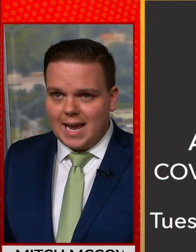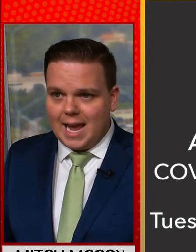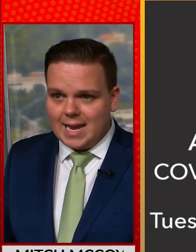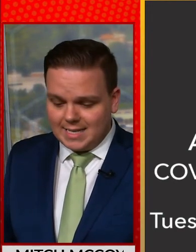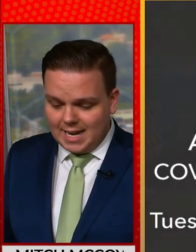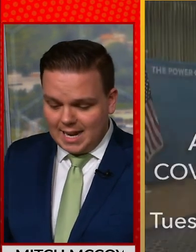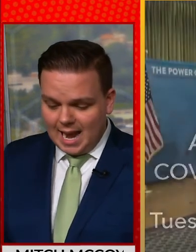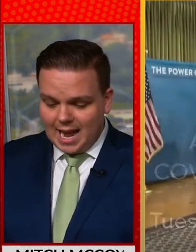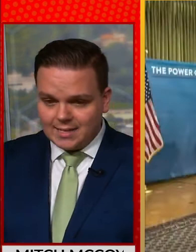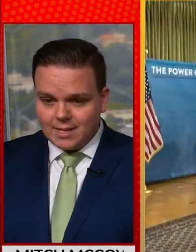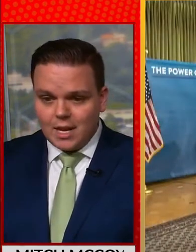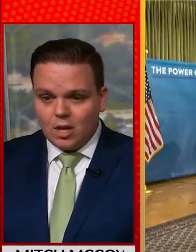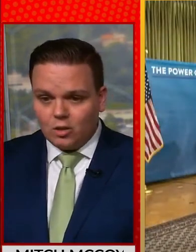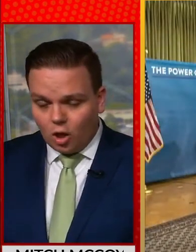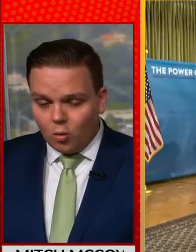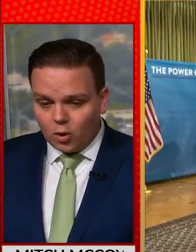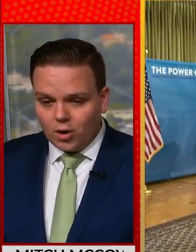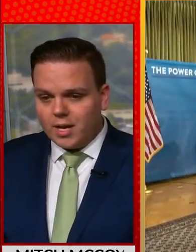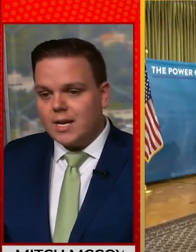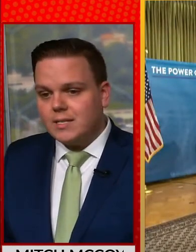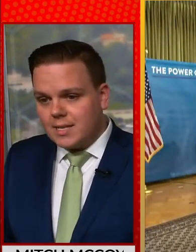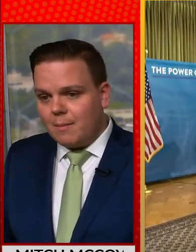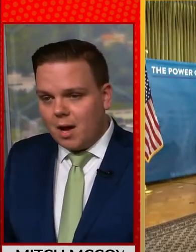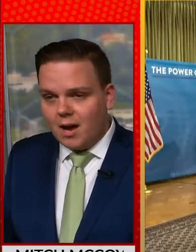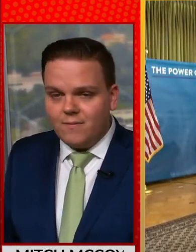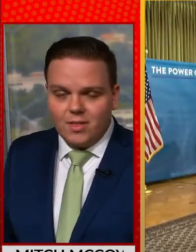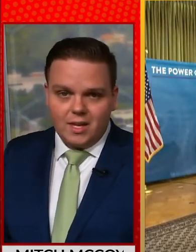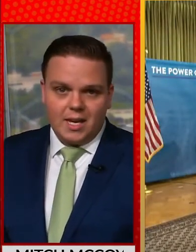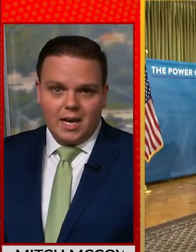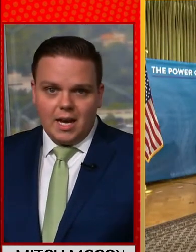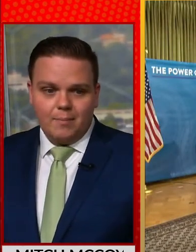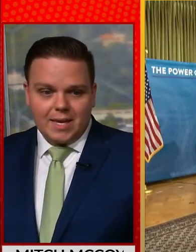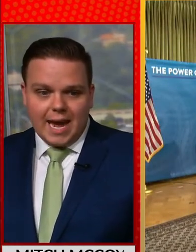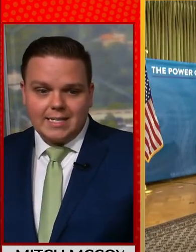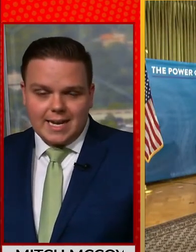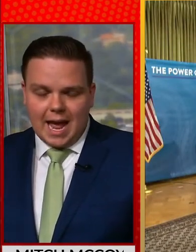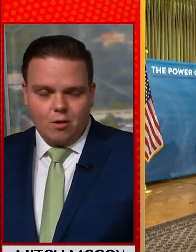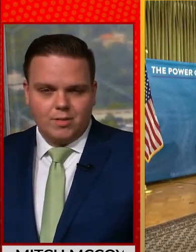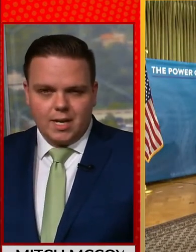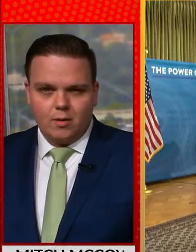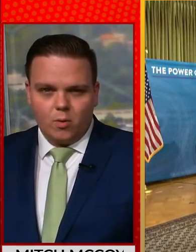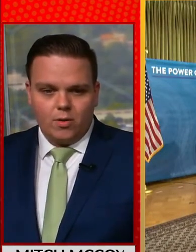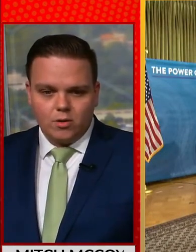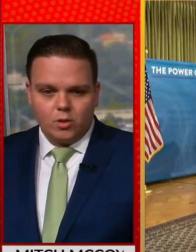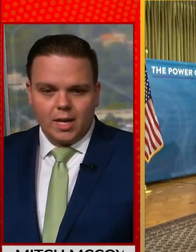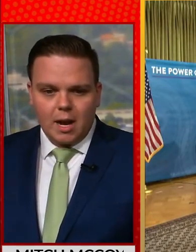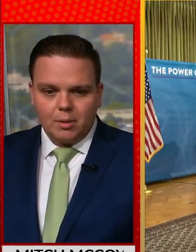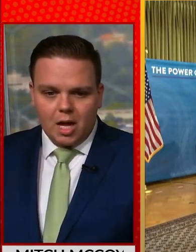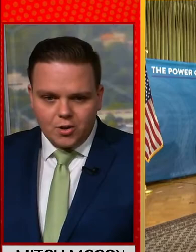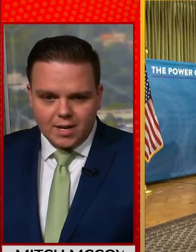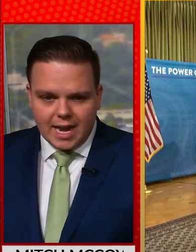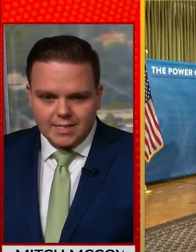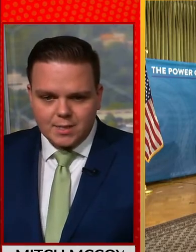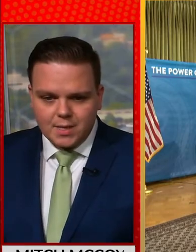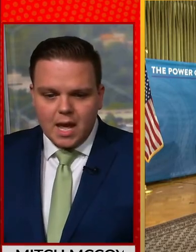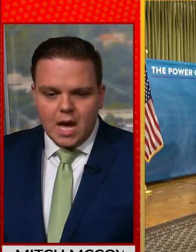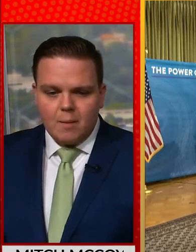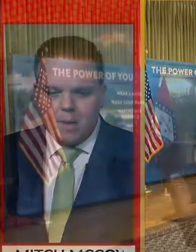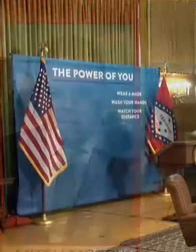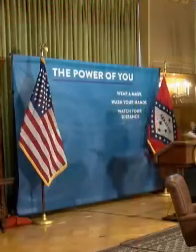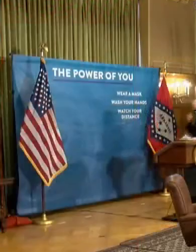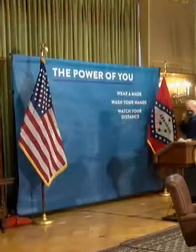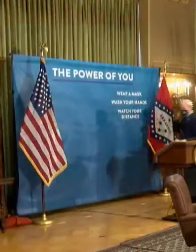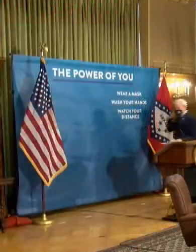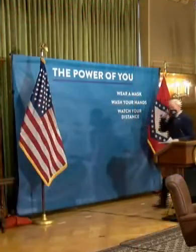cases, and it has lowered some of the case count, where there's only a couple hundred cases